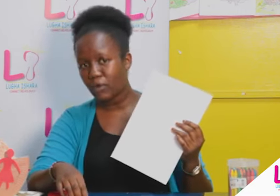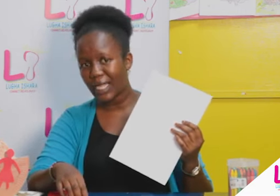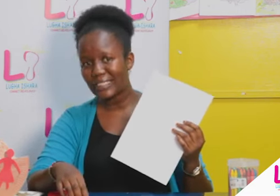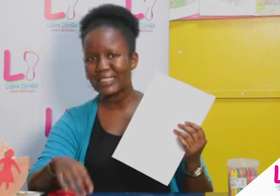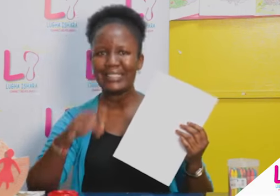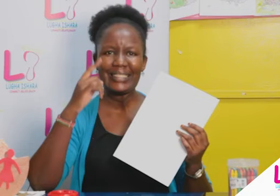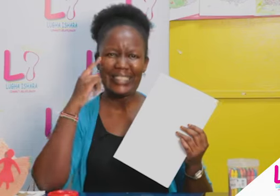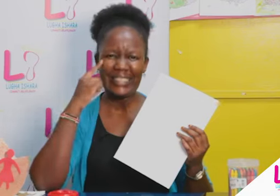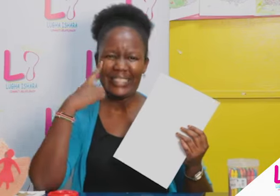dad,